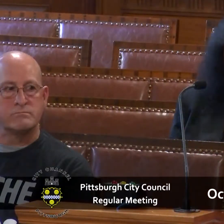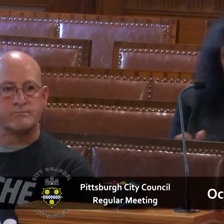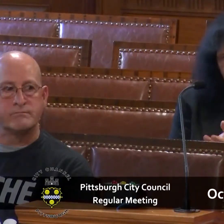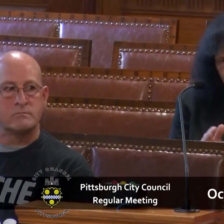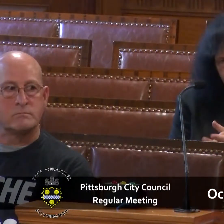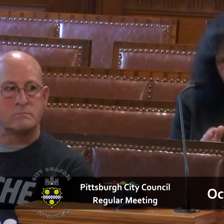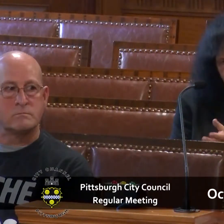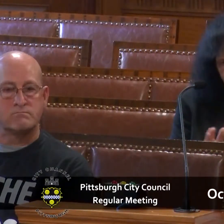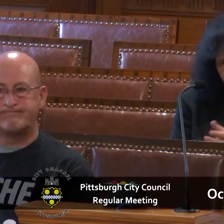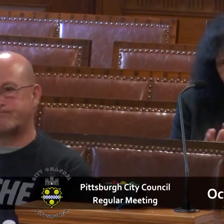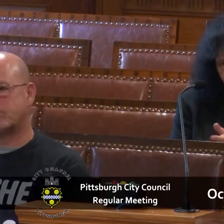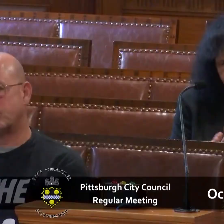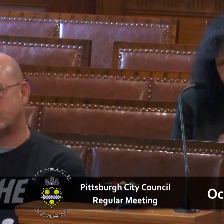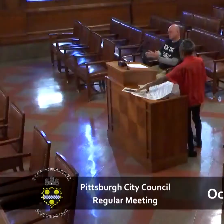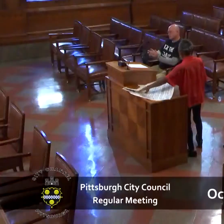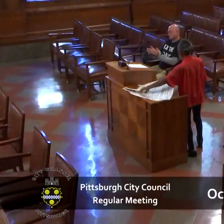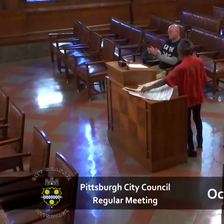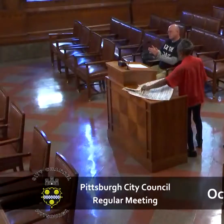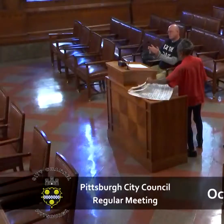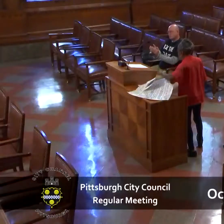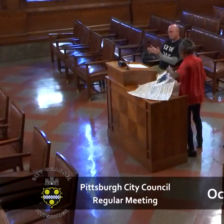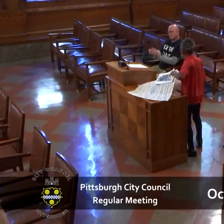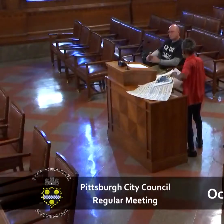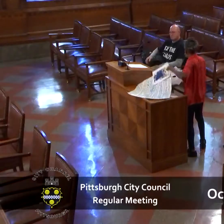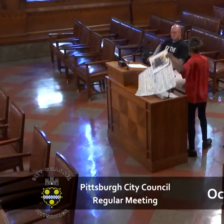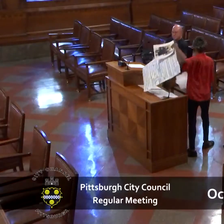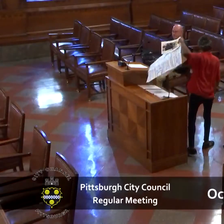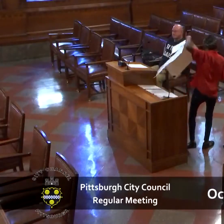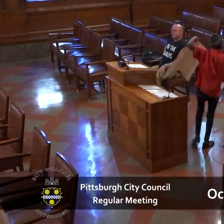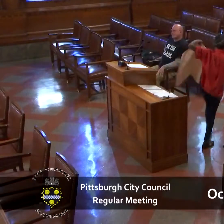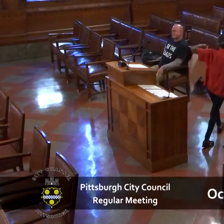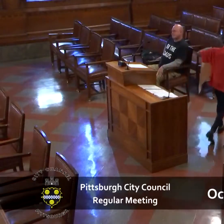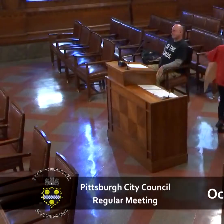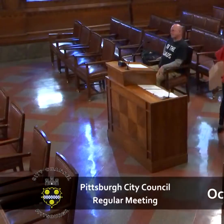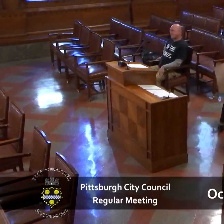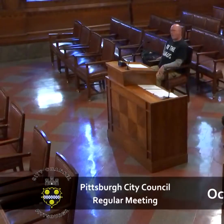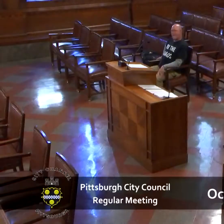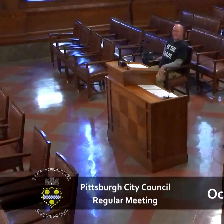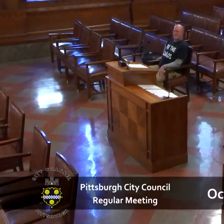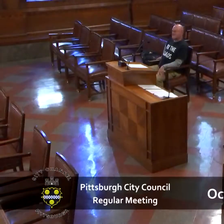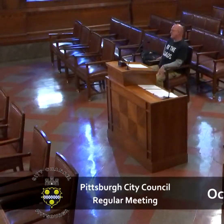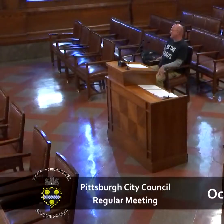Ms. Brown. May we have our next speaker, please?